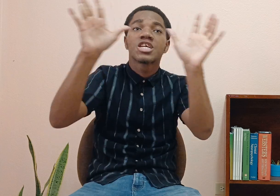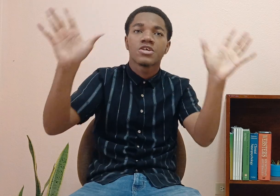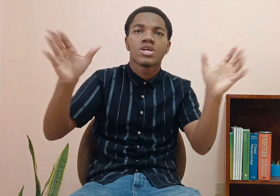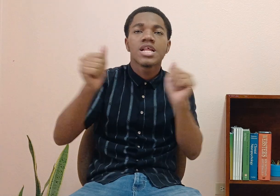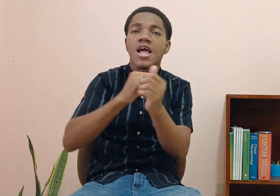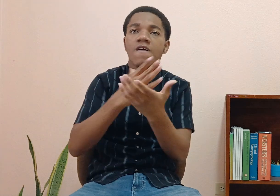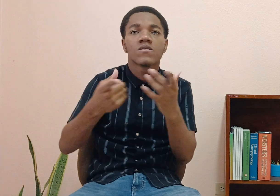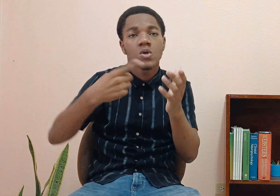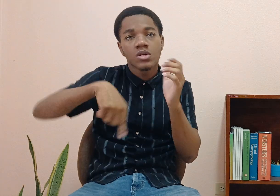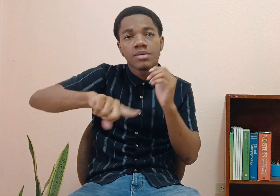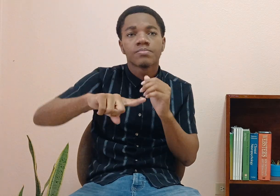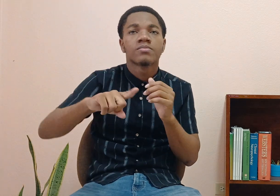do.